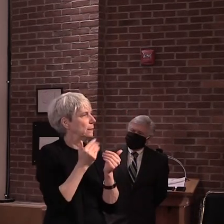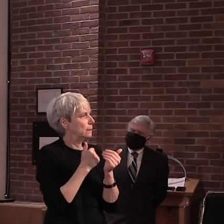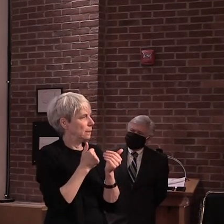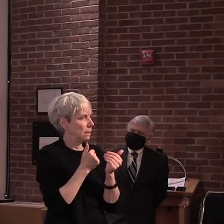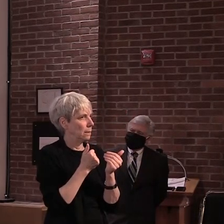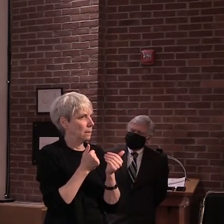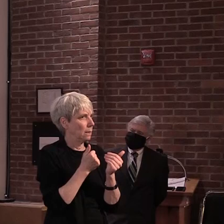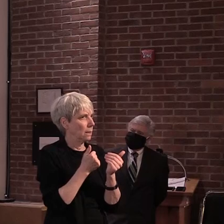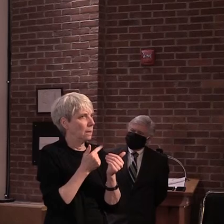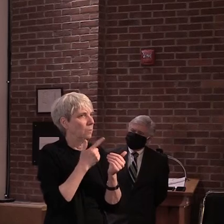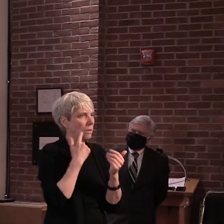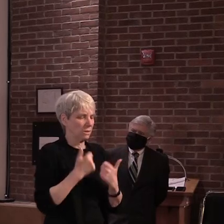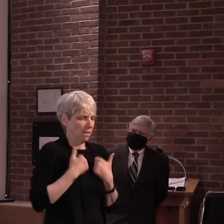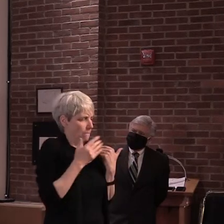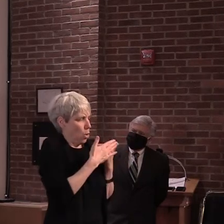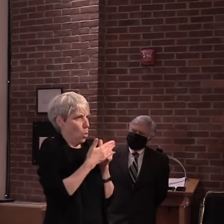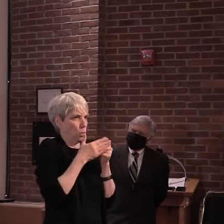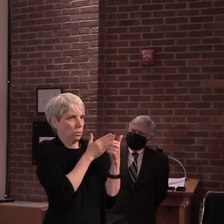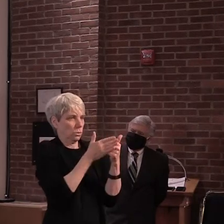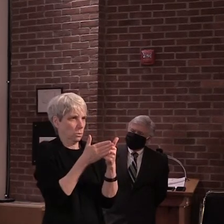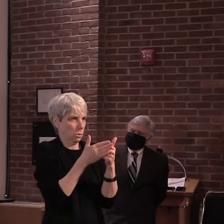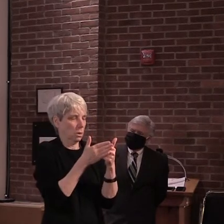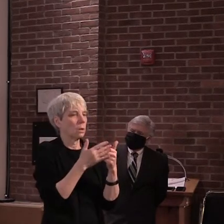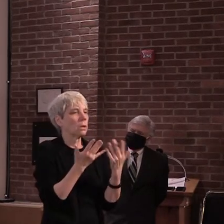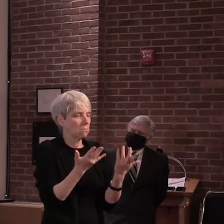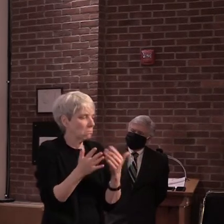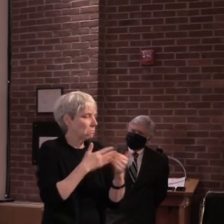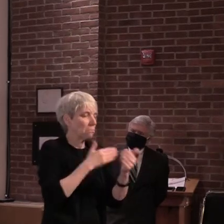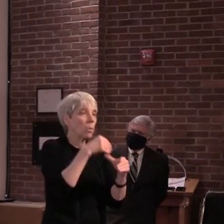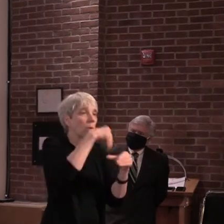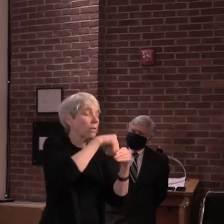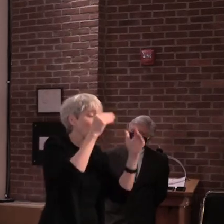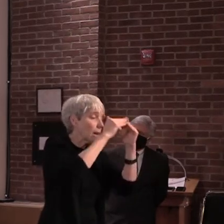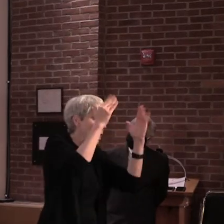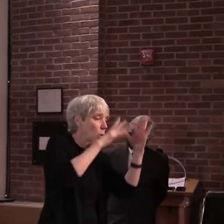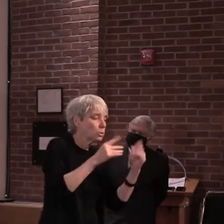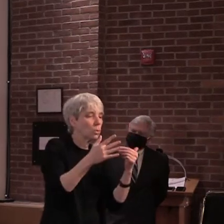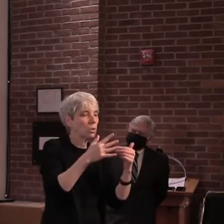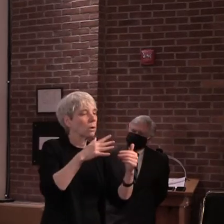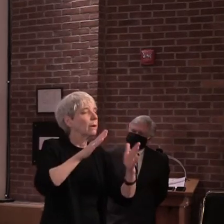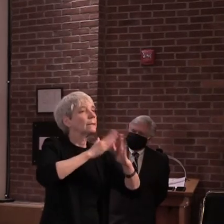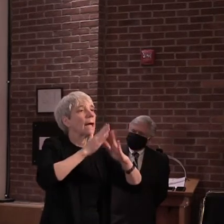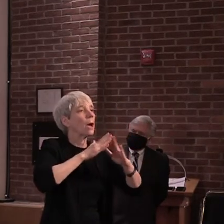household or within, as he termed it, their community. So